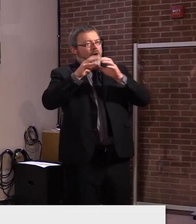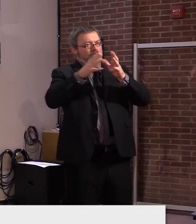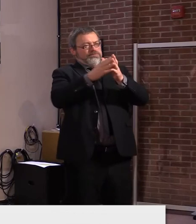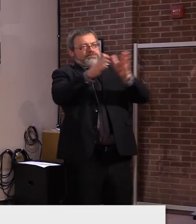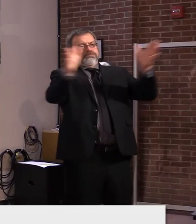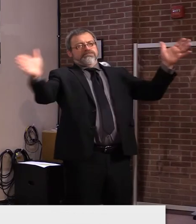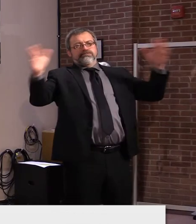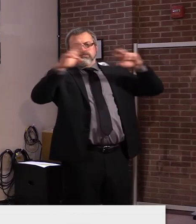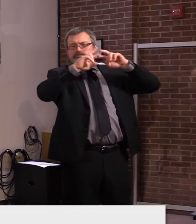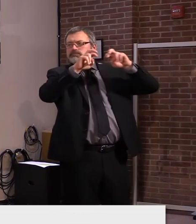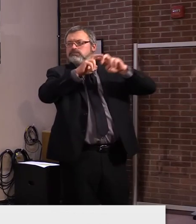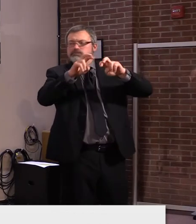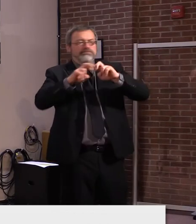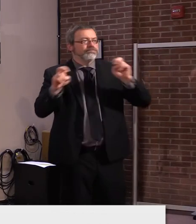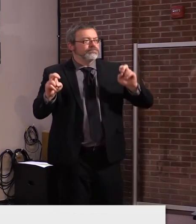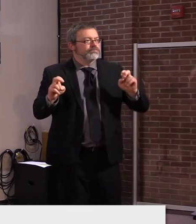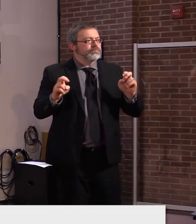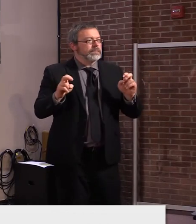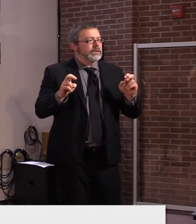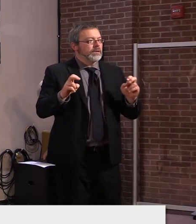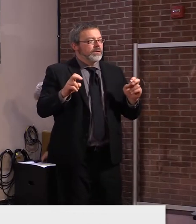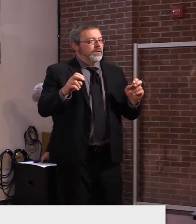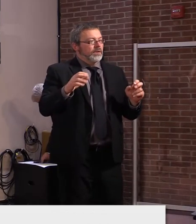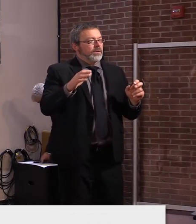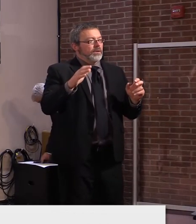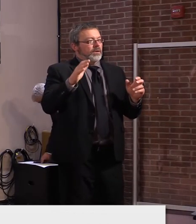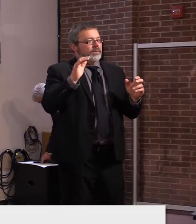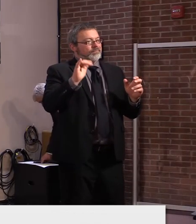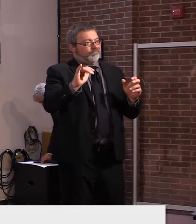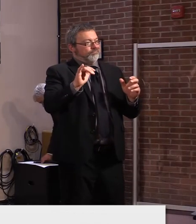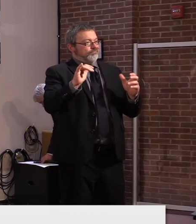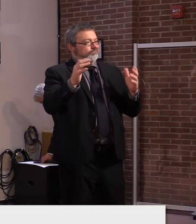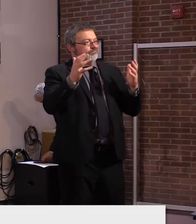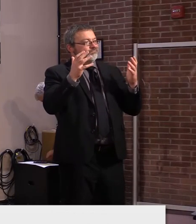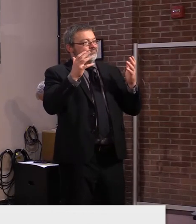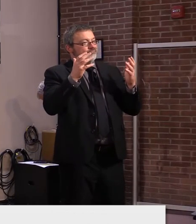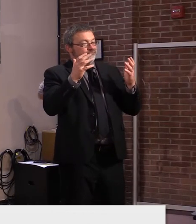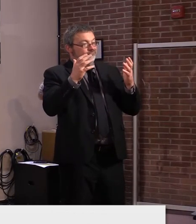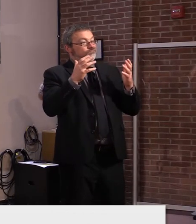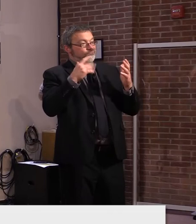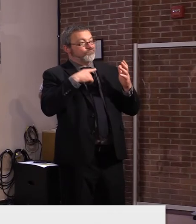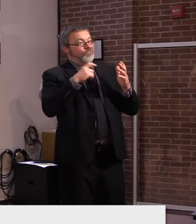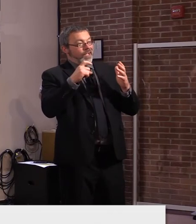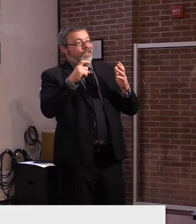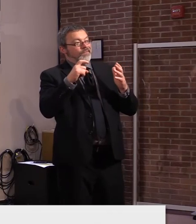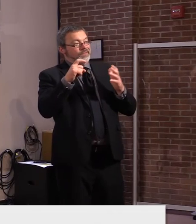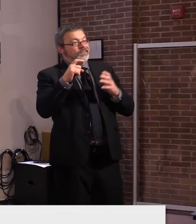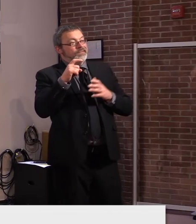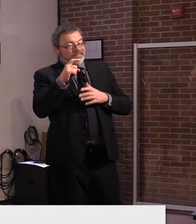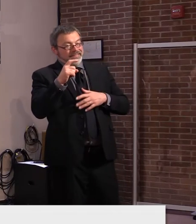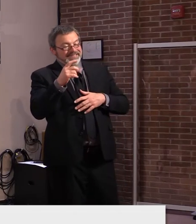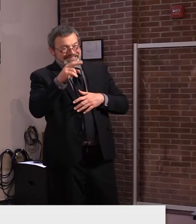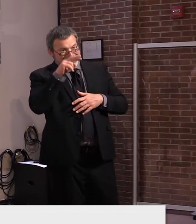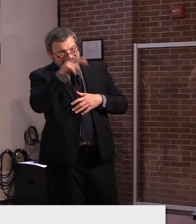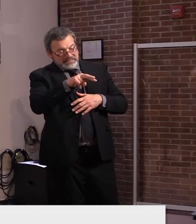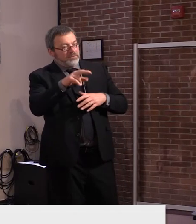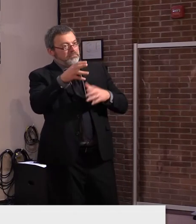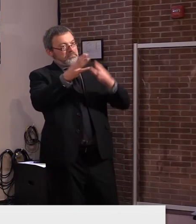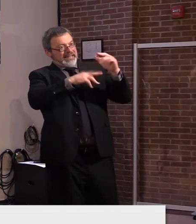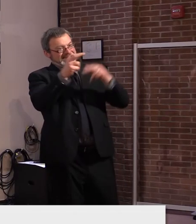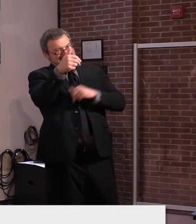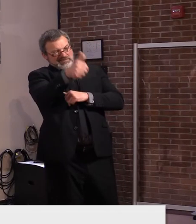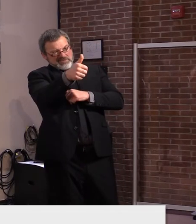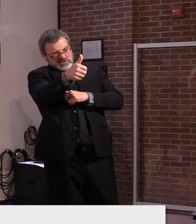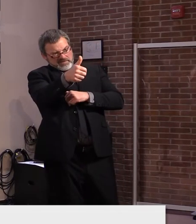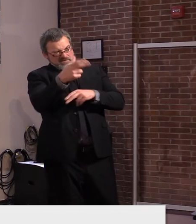mechanical systems, but also gets into instructional conditions. You know, to what extent are schools, the construction and the